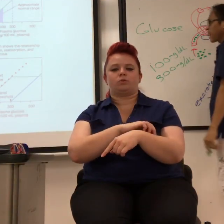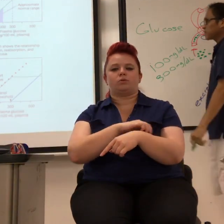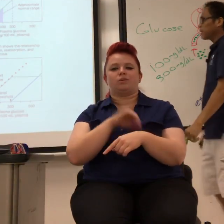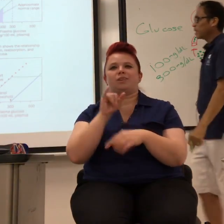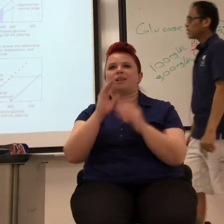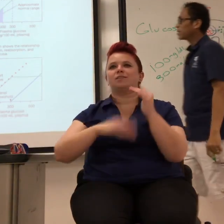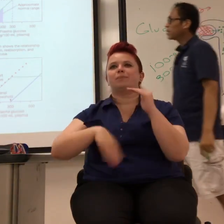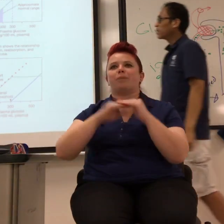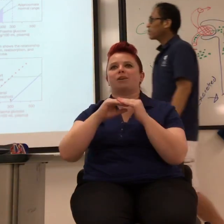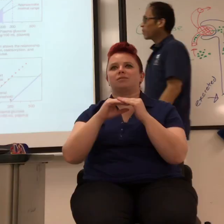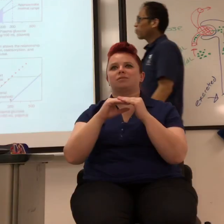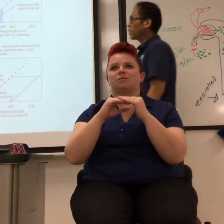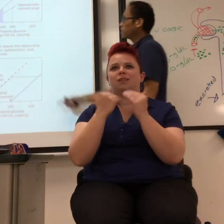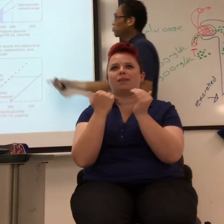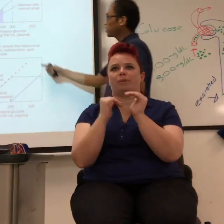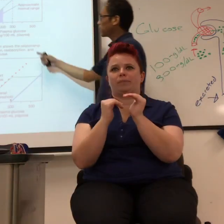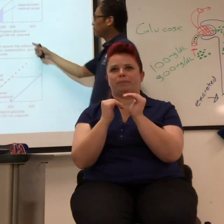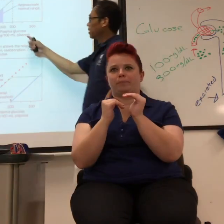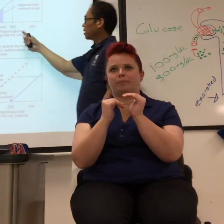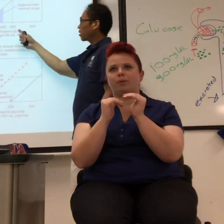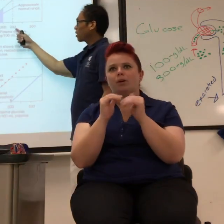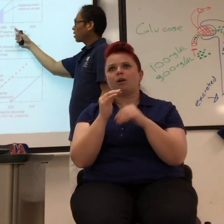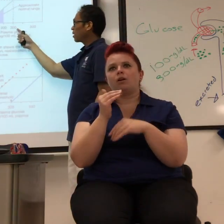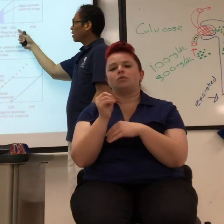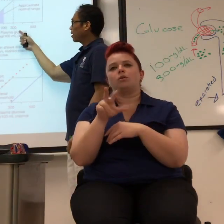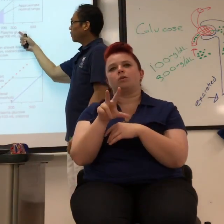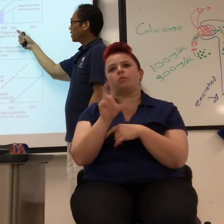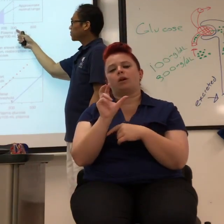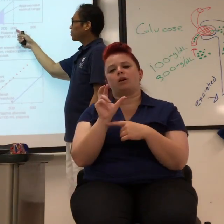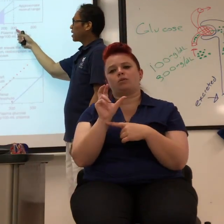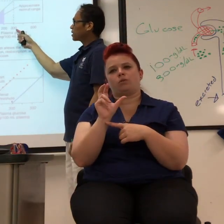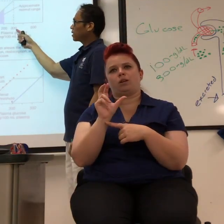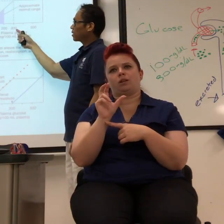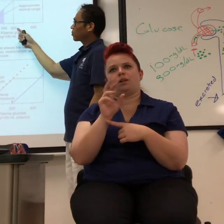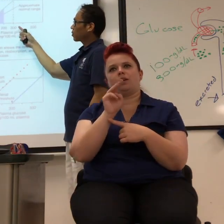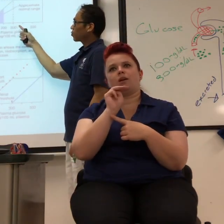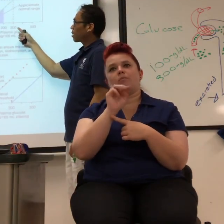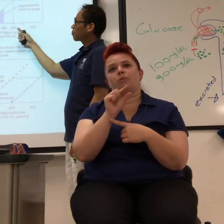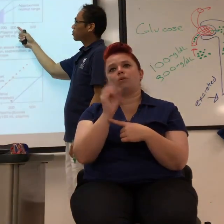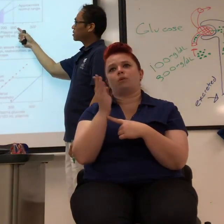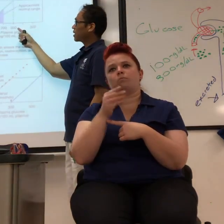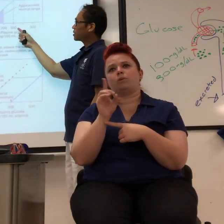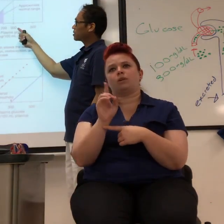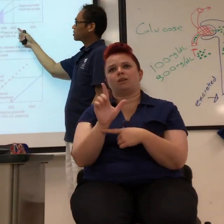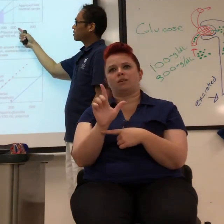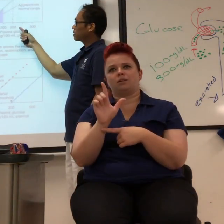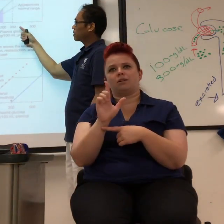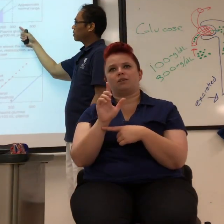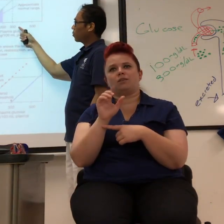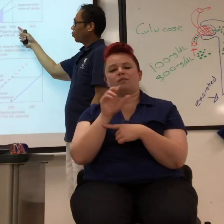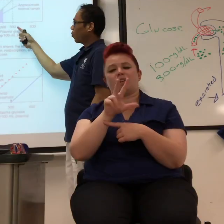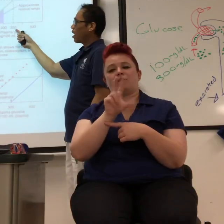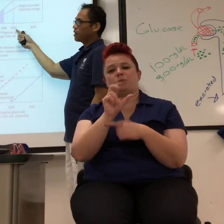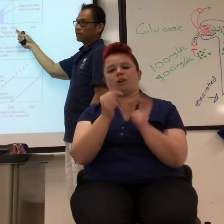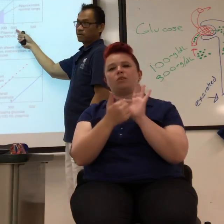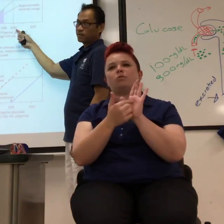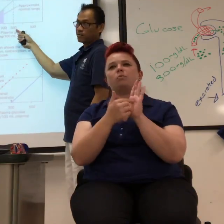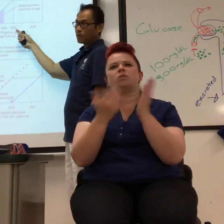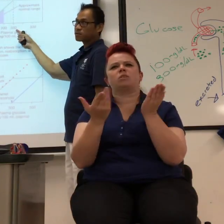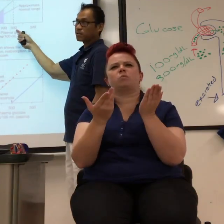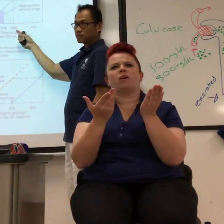that's our max limit. 300 mg per deciliter represents